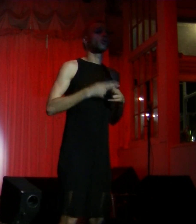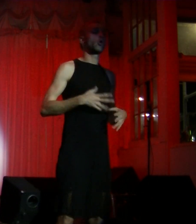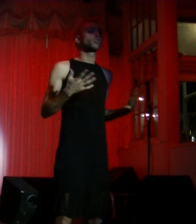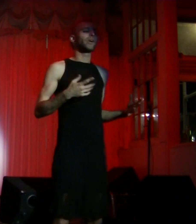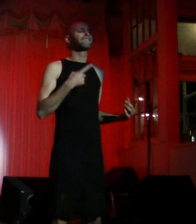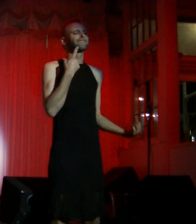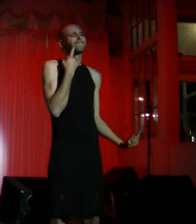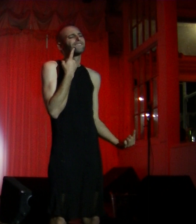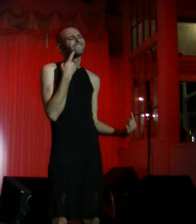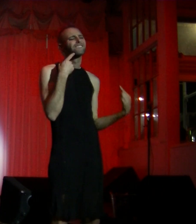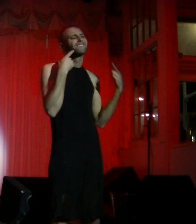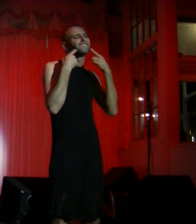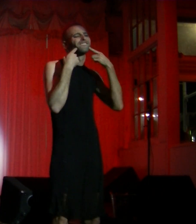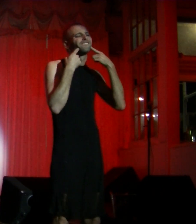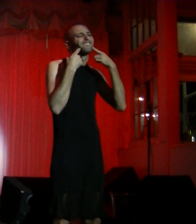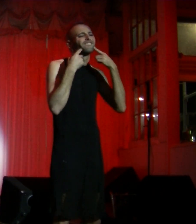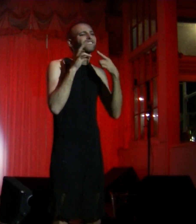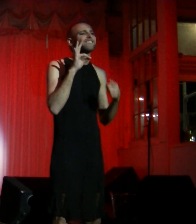Weekend.